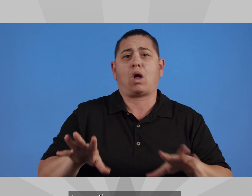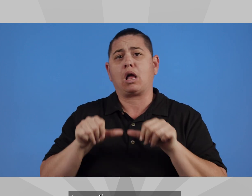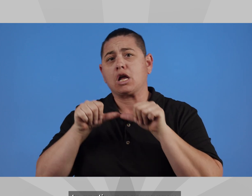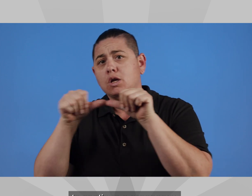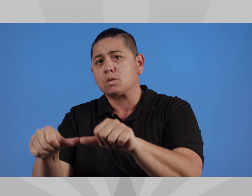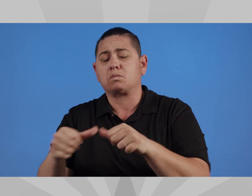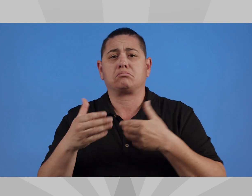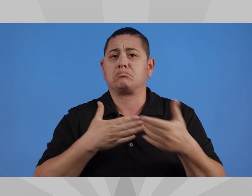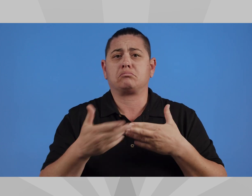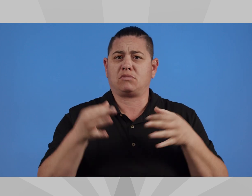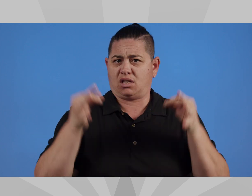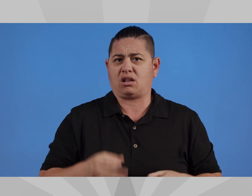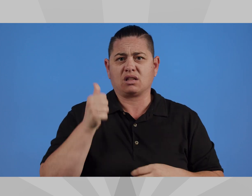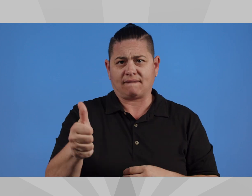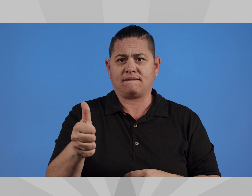a pregnancy.